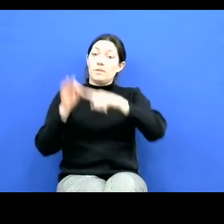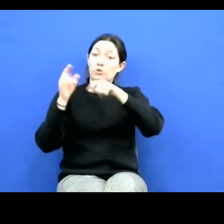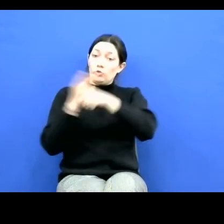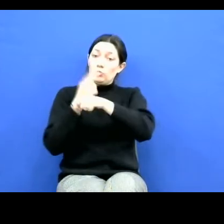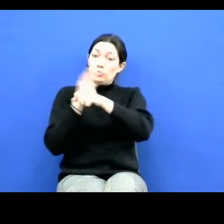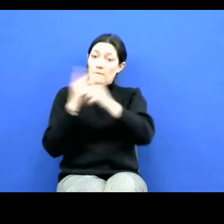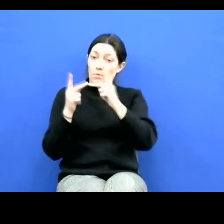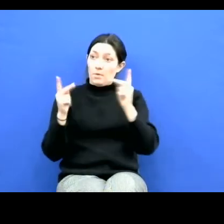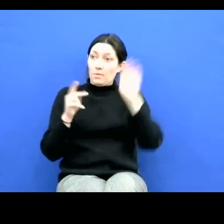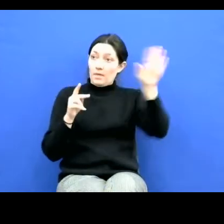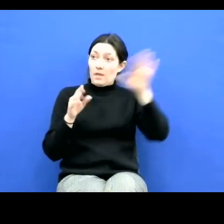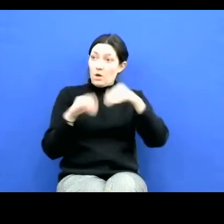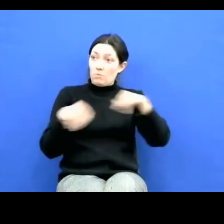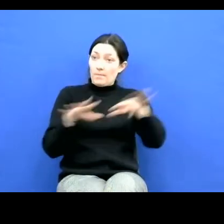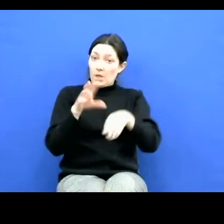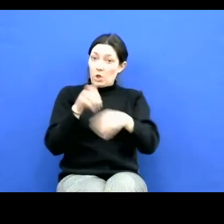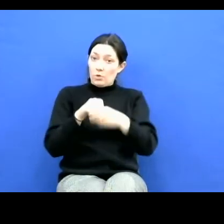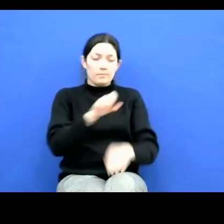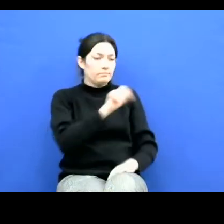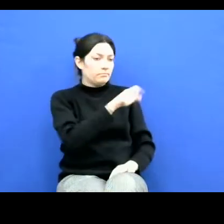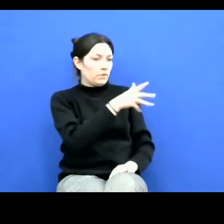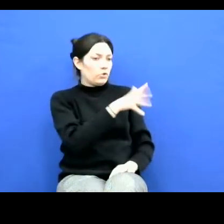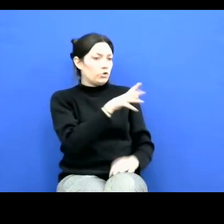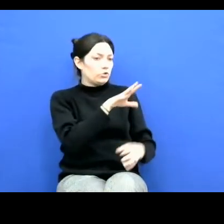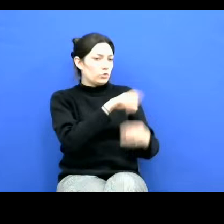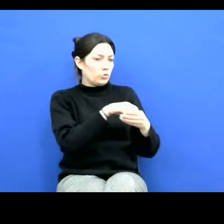their property was included.